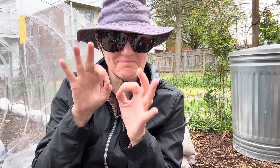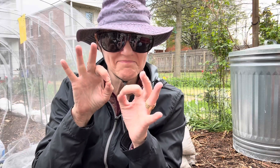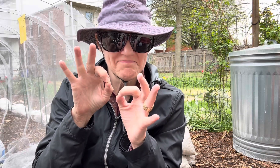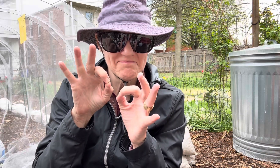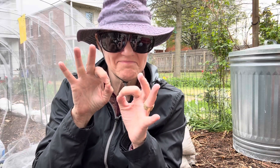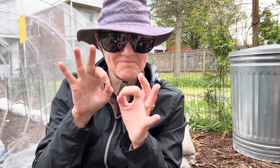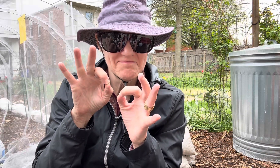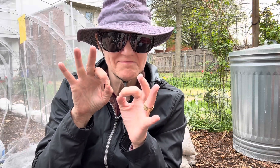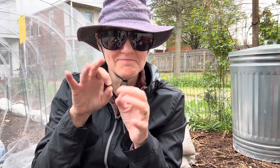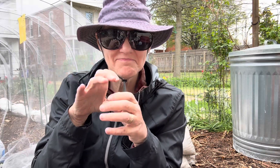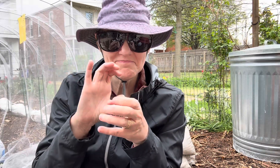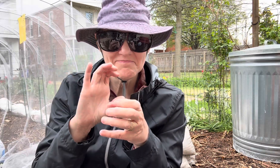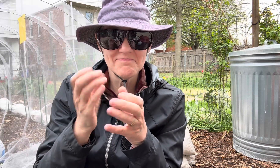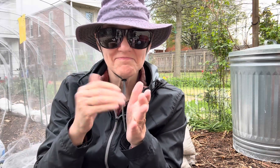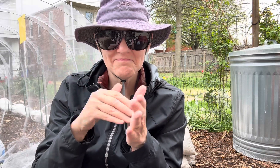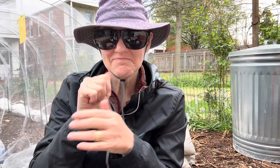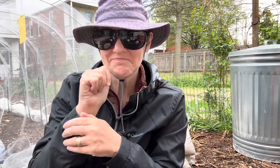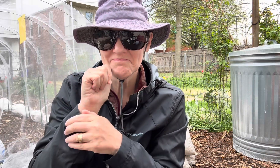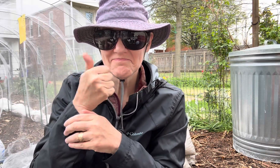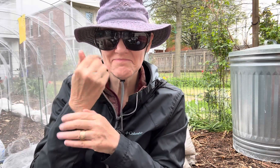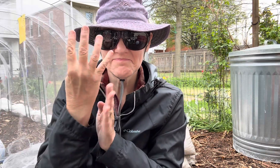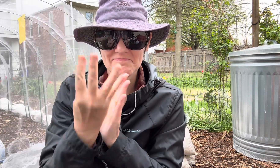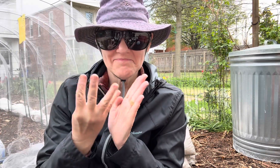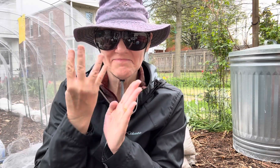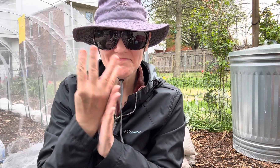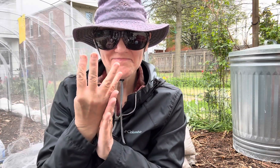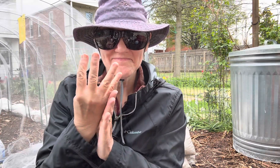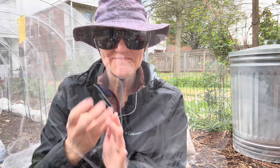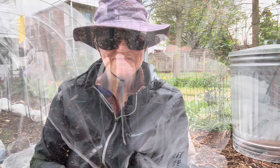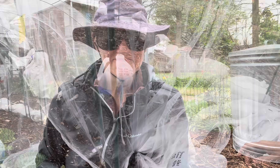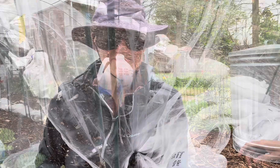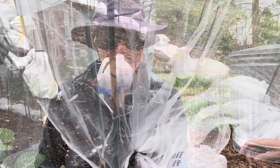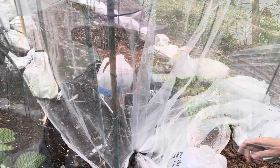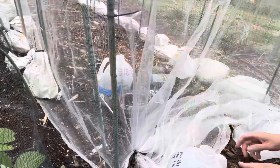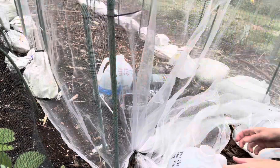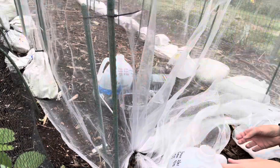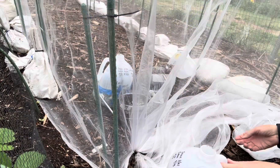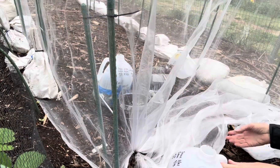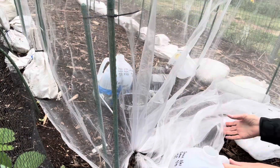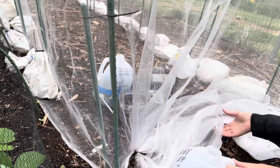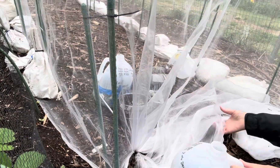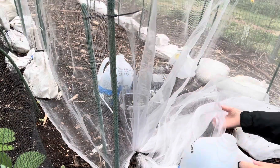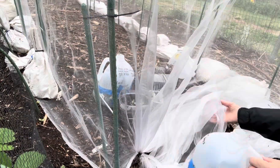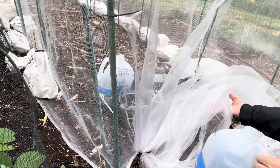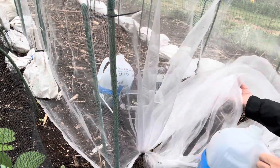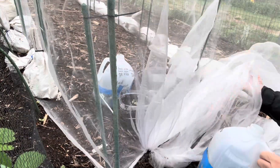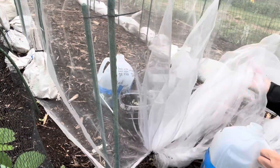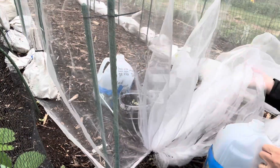Doesn't have to be perfect because we're going to open it again tomorrow for 4 hours.